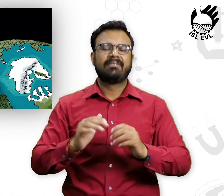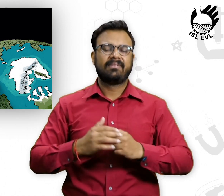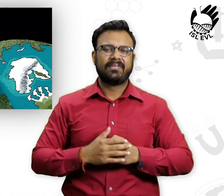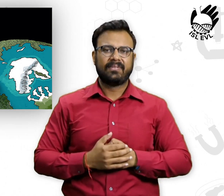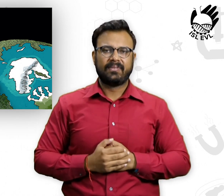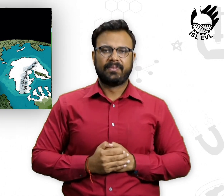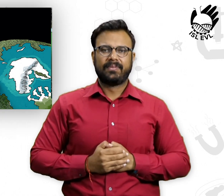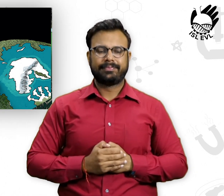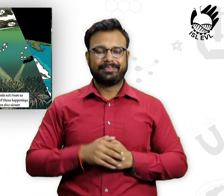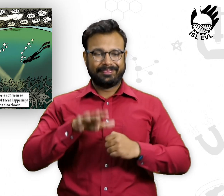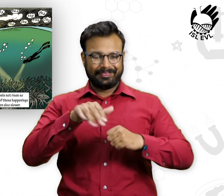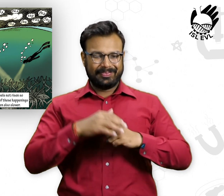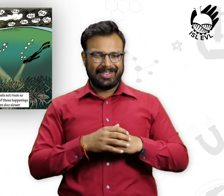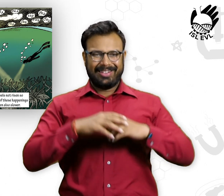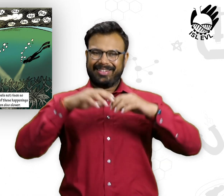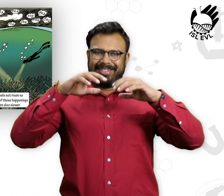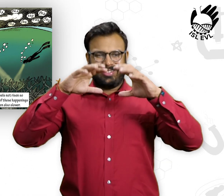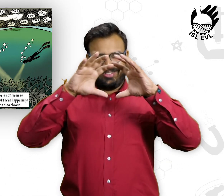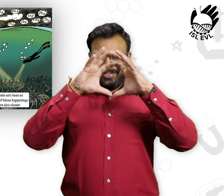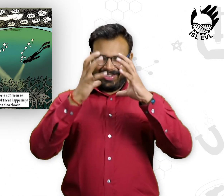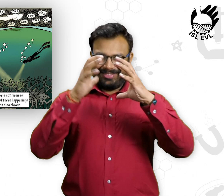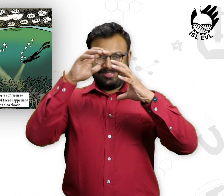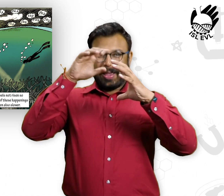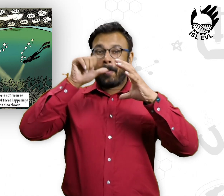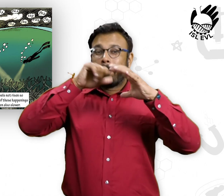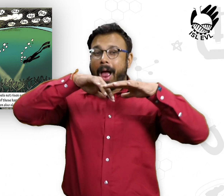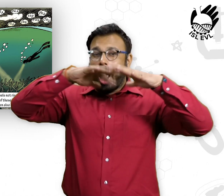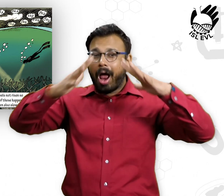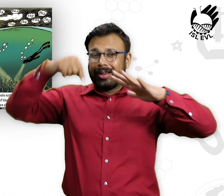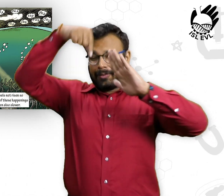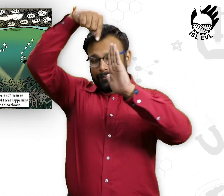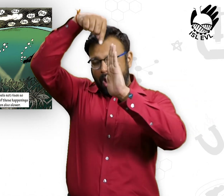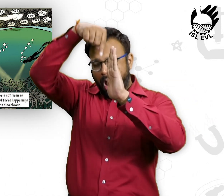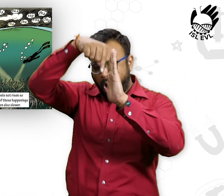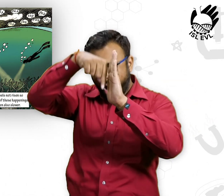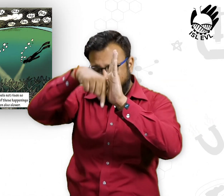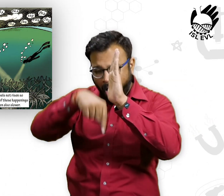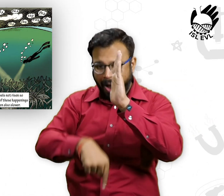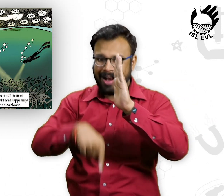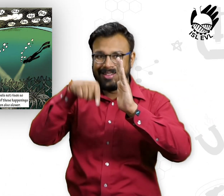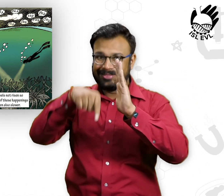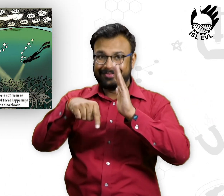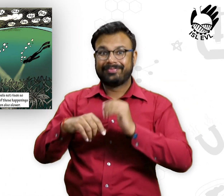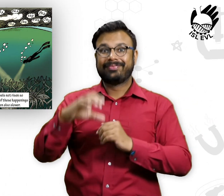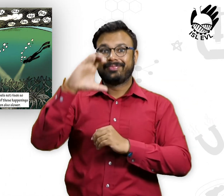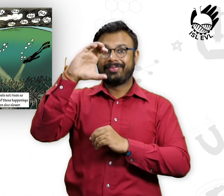and various kinds of corals are dying.